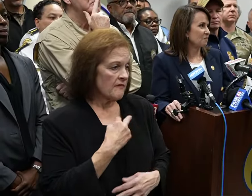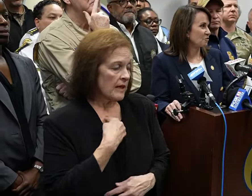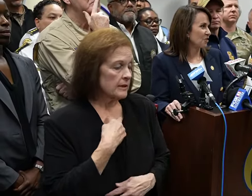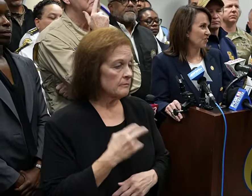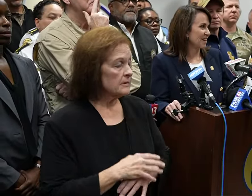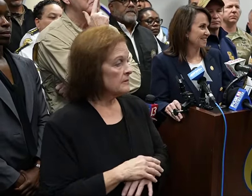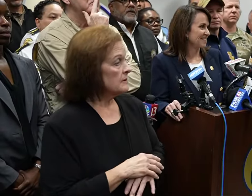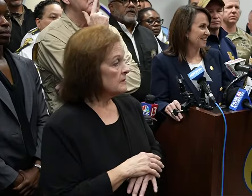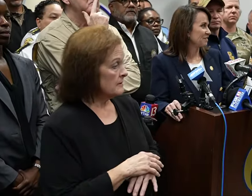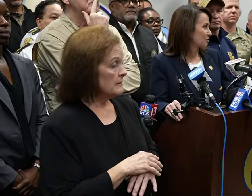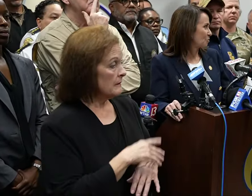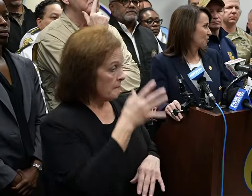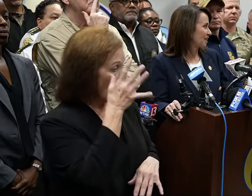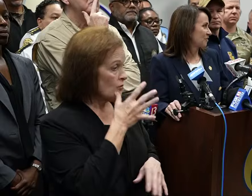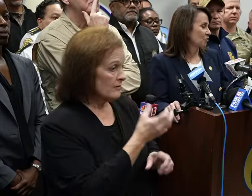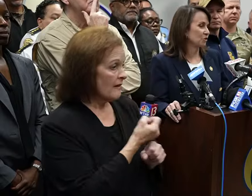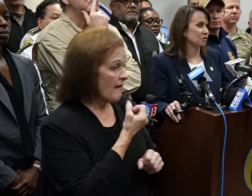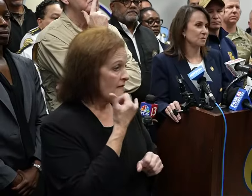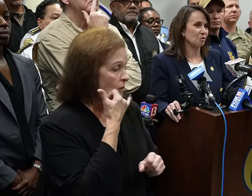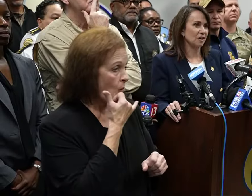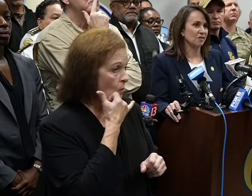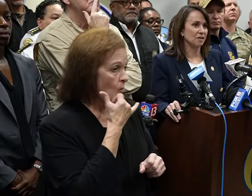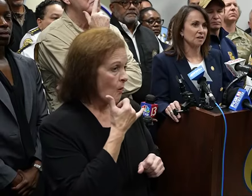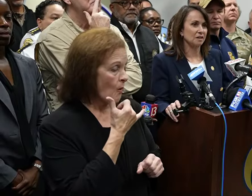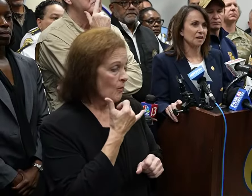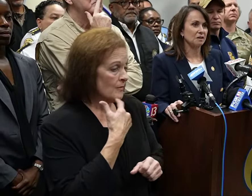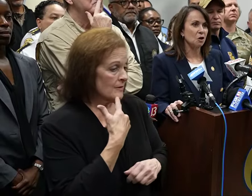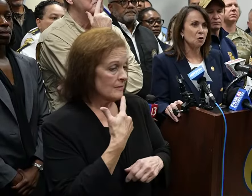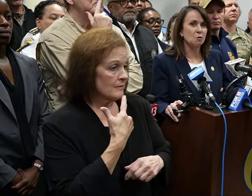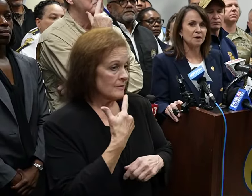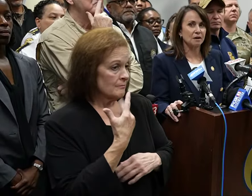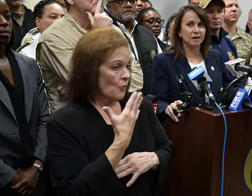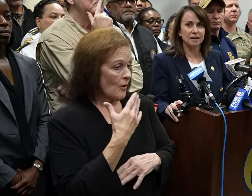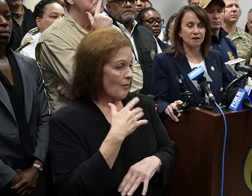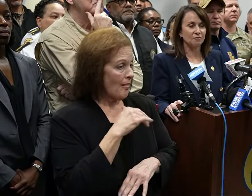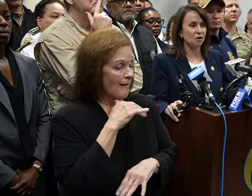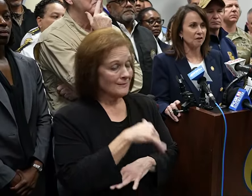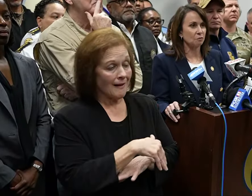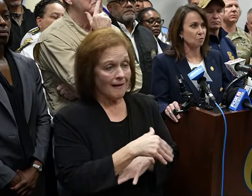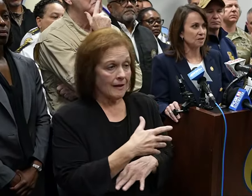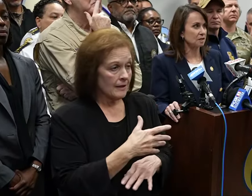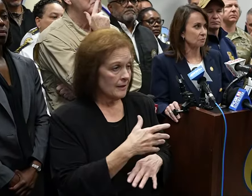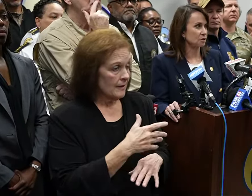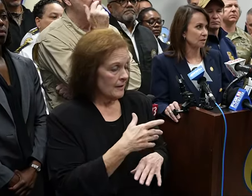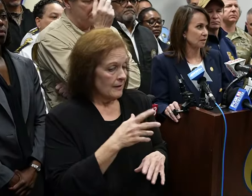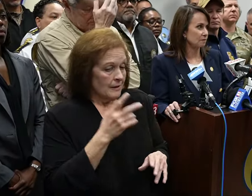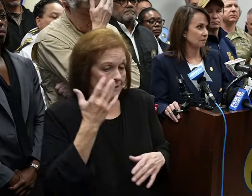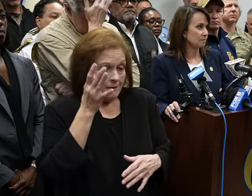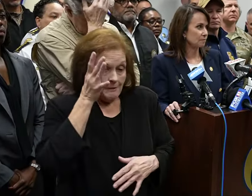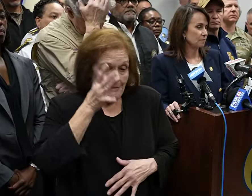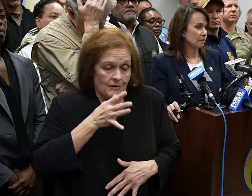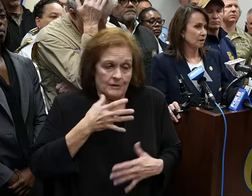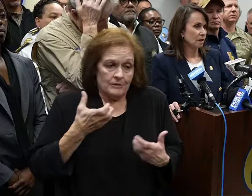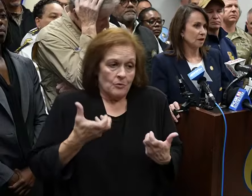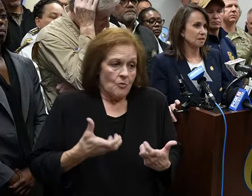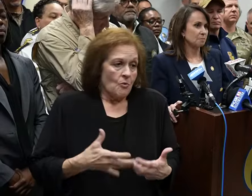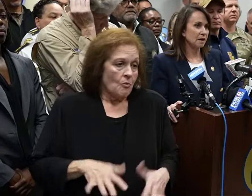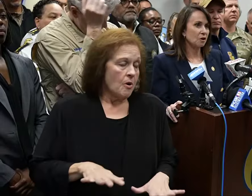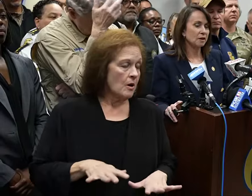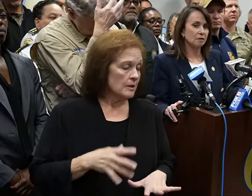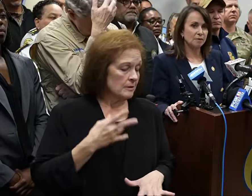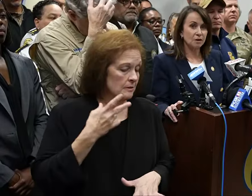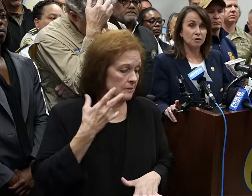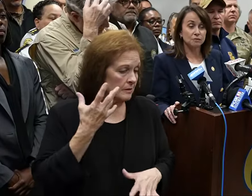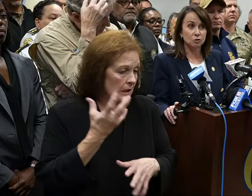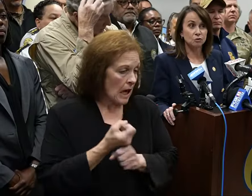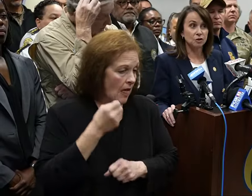got a phone call last night, early this morning, that no parent ever wants to receive. And as a